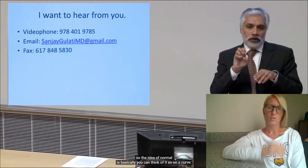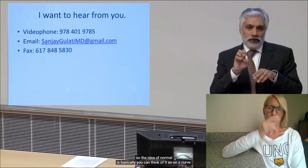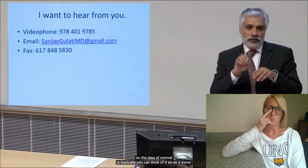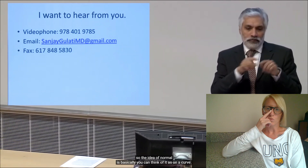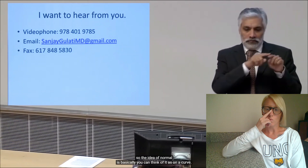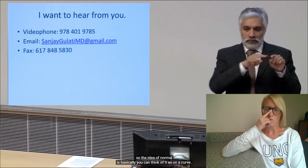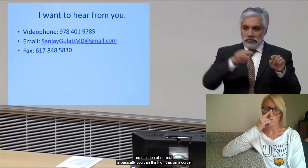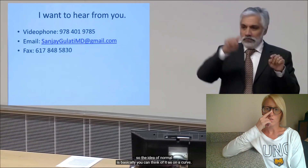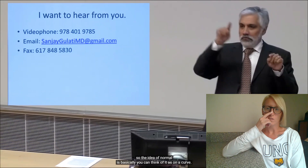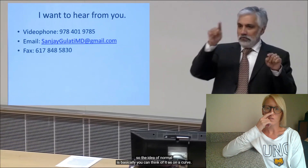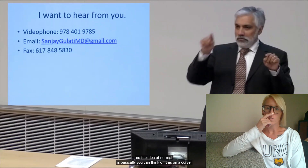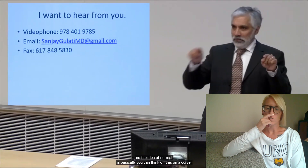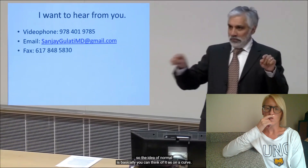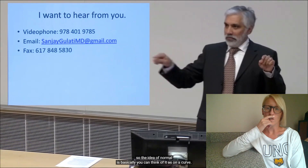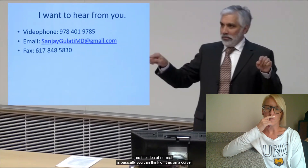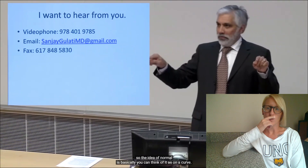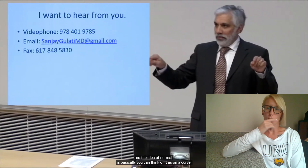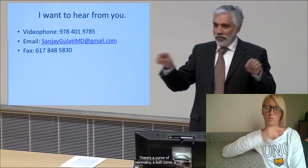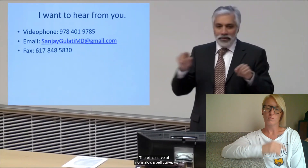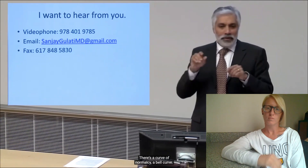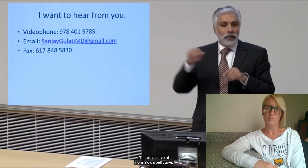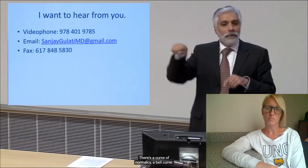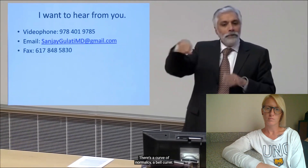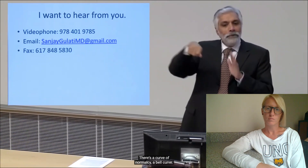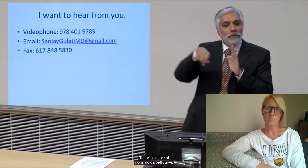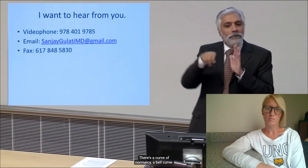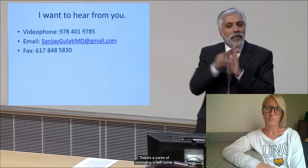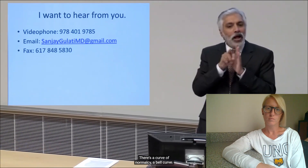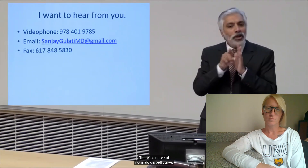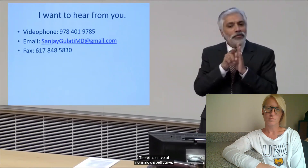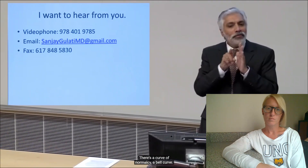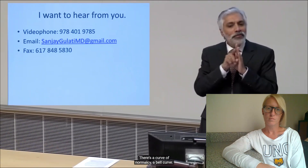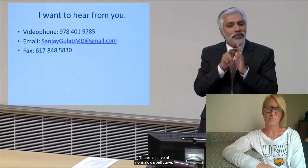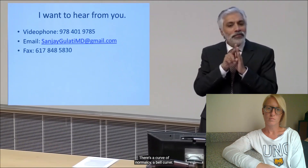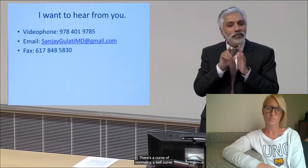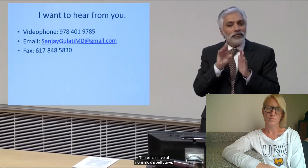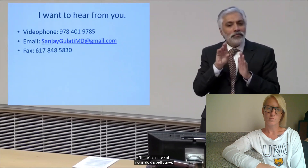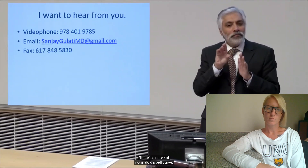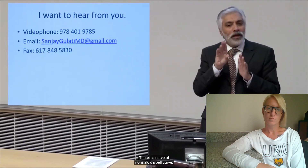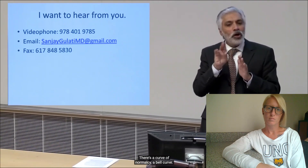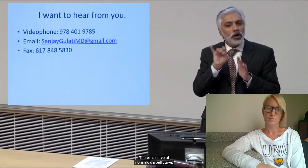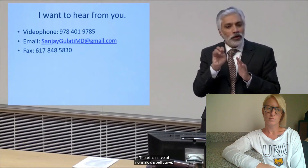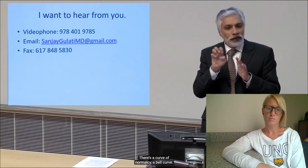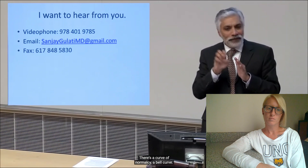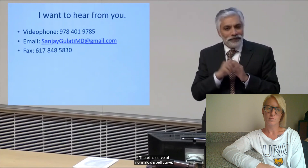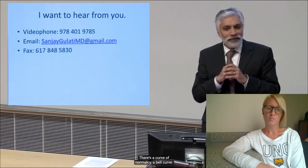on a curve. normal or abnormal. There's a curve of normalcy,